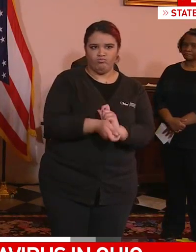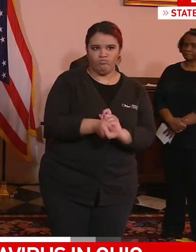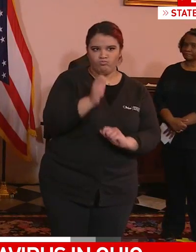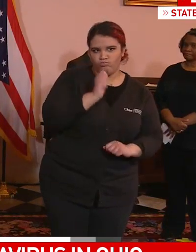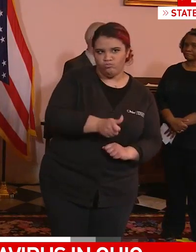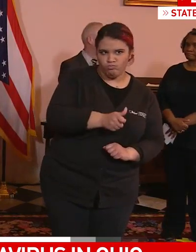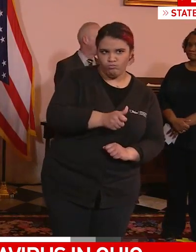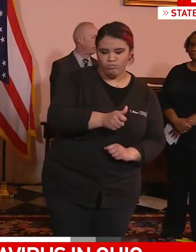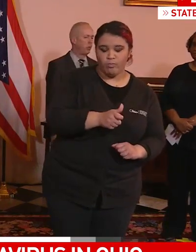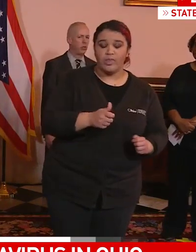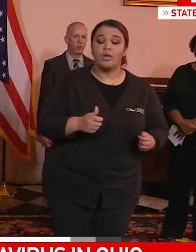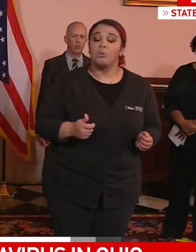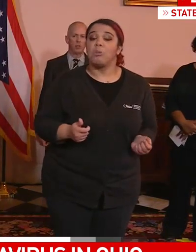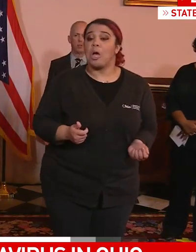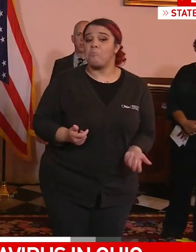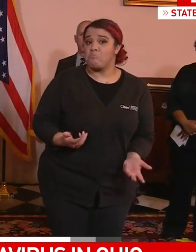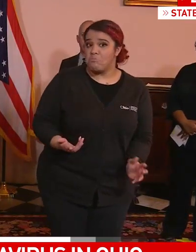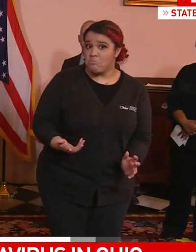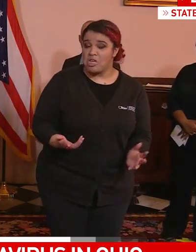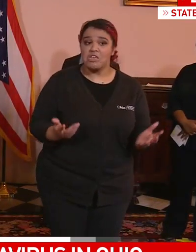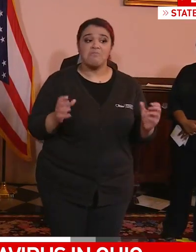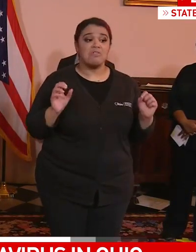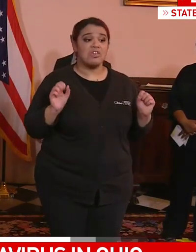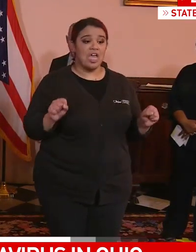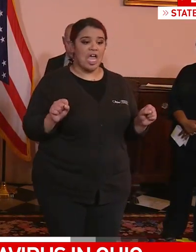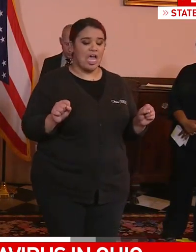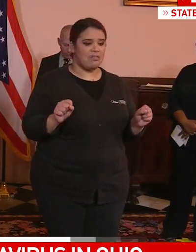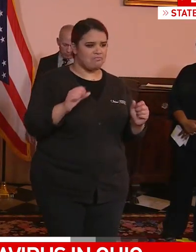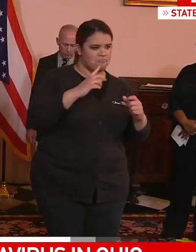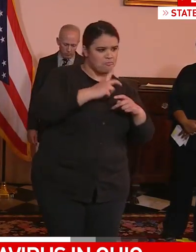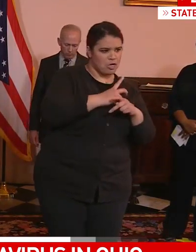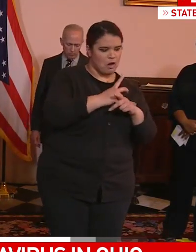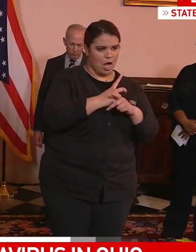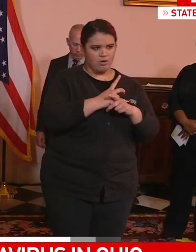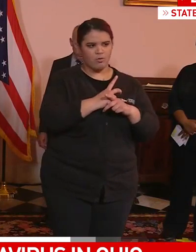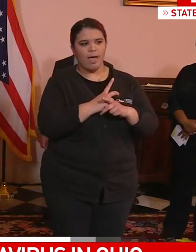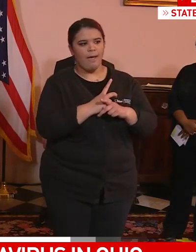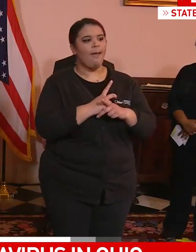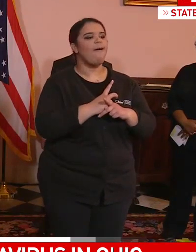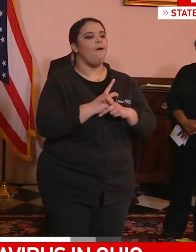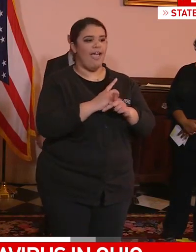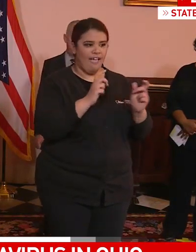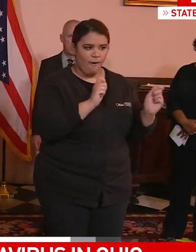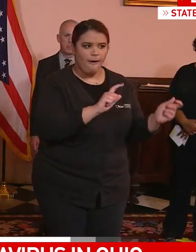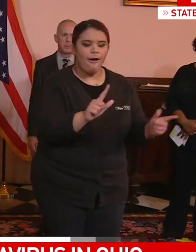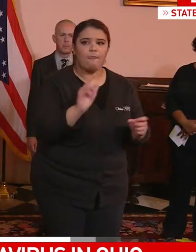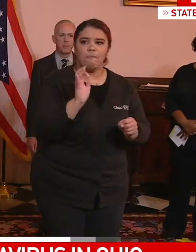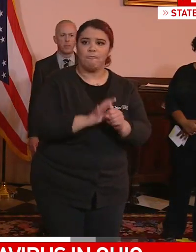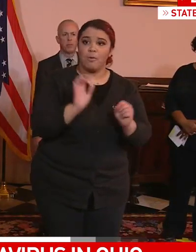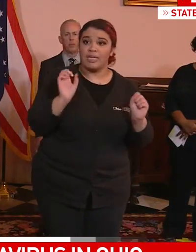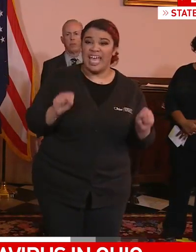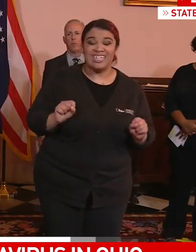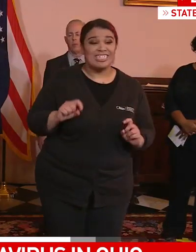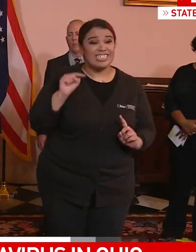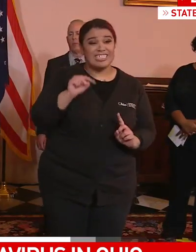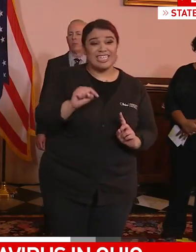that people have the opportunity to vote in this crisis of 100